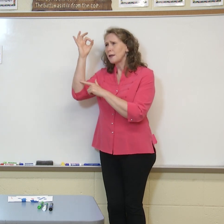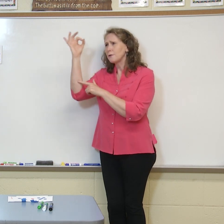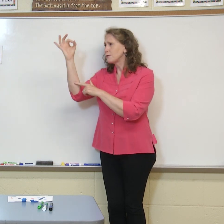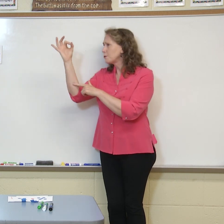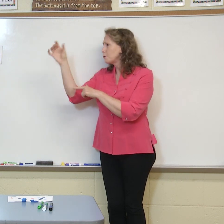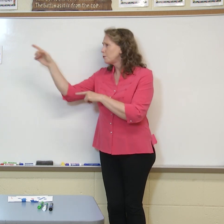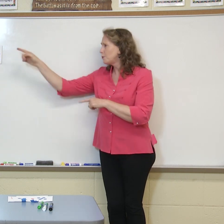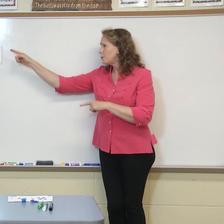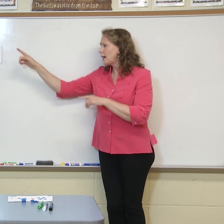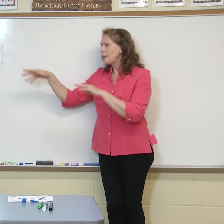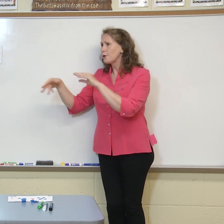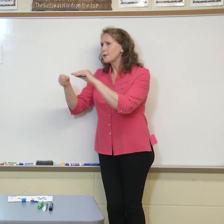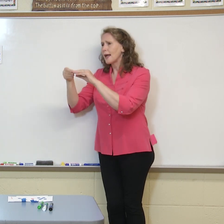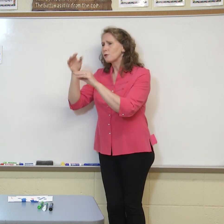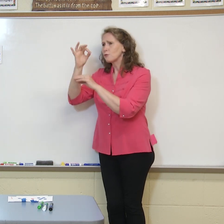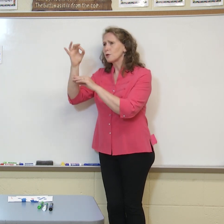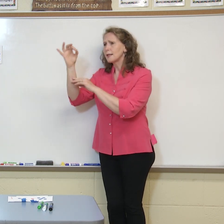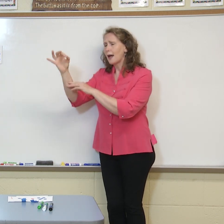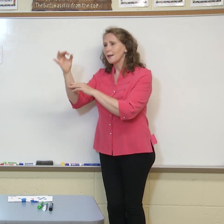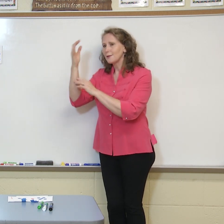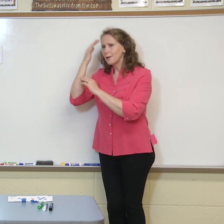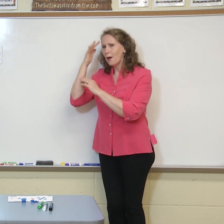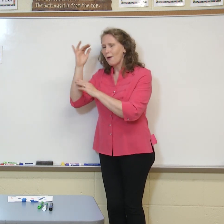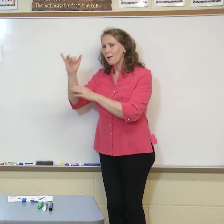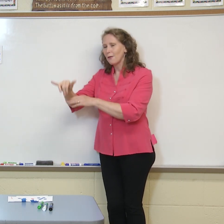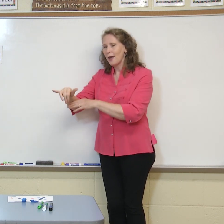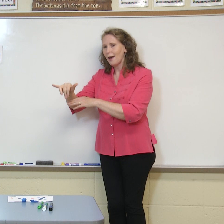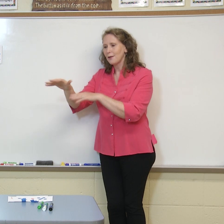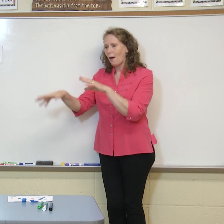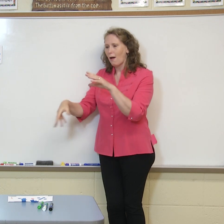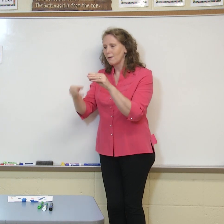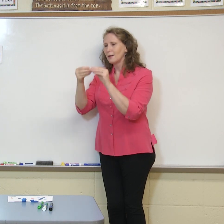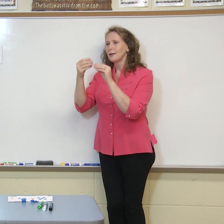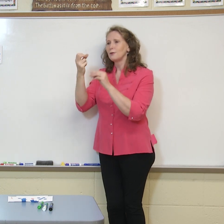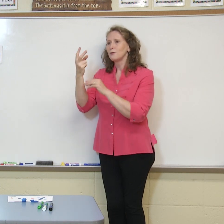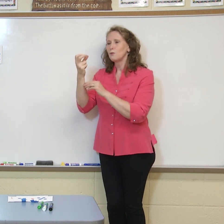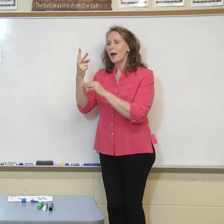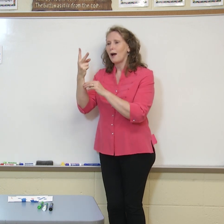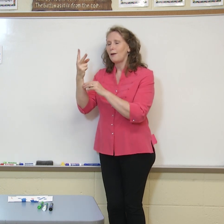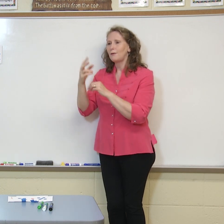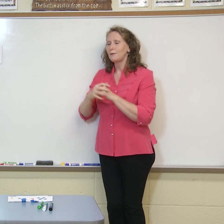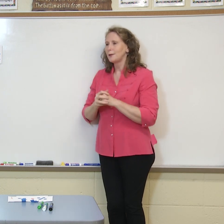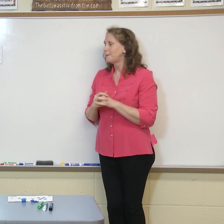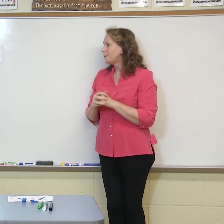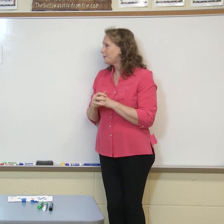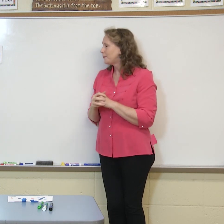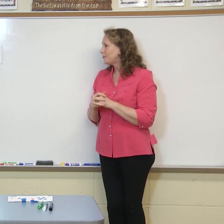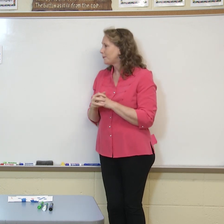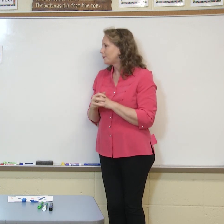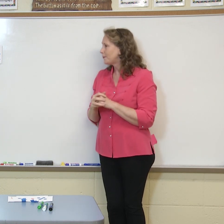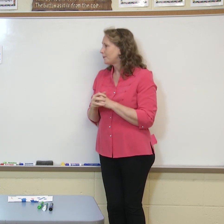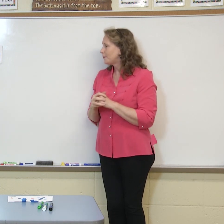2 extra dots to know that there are 12 dots on the card.